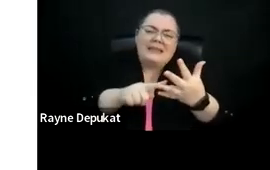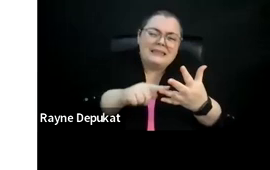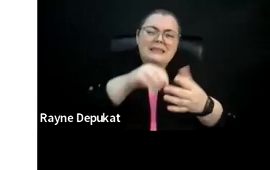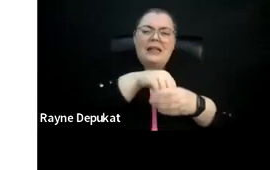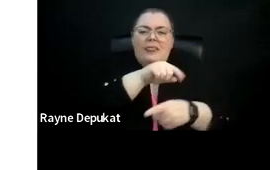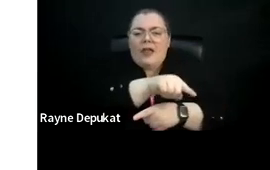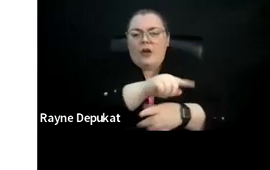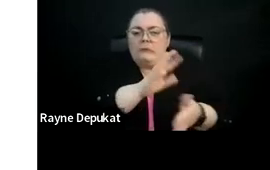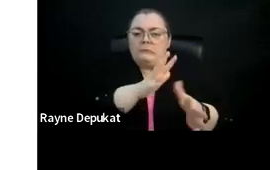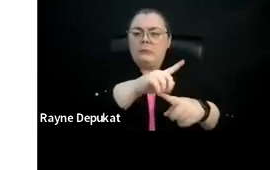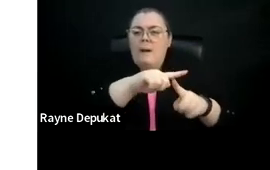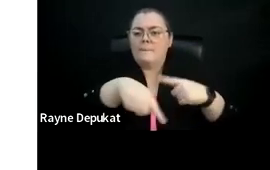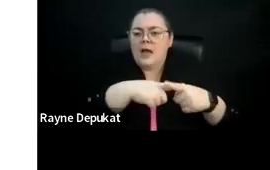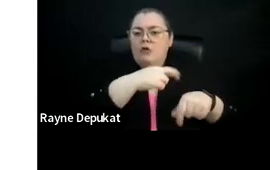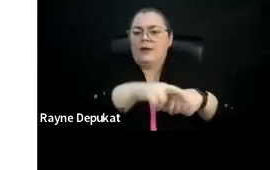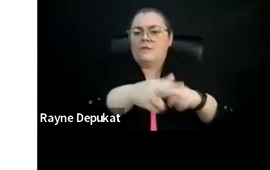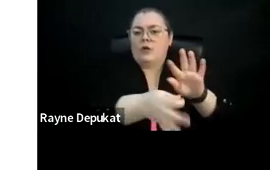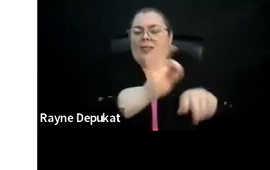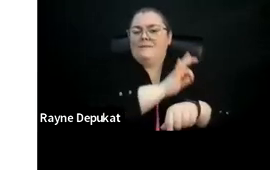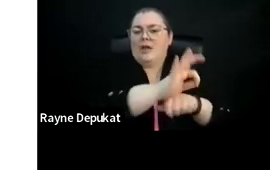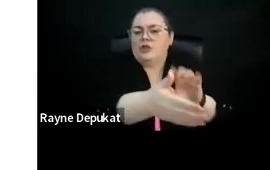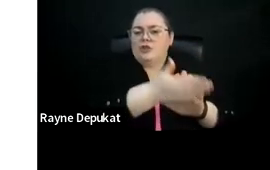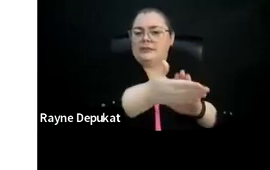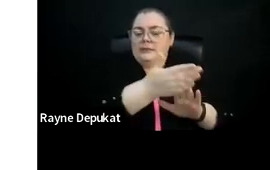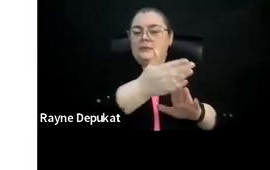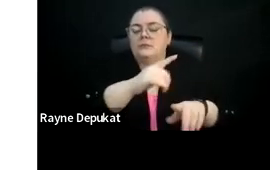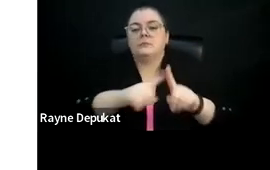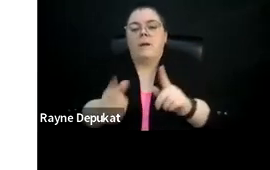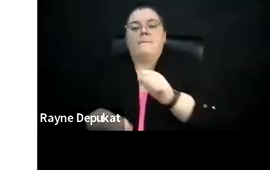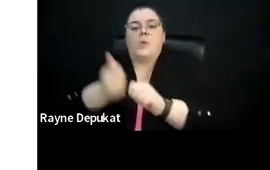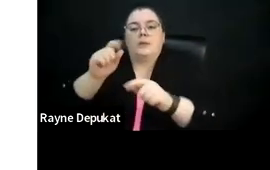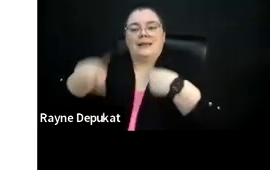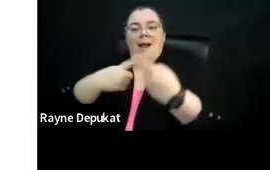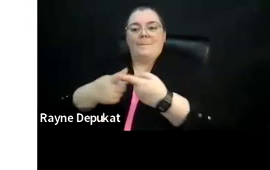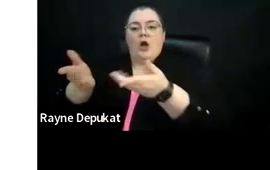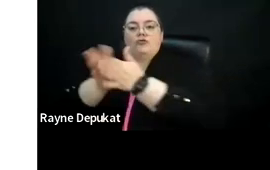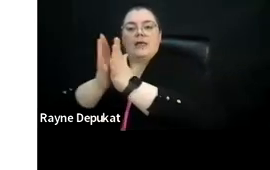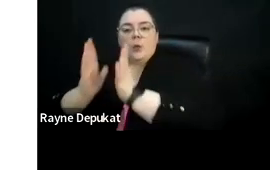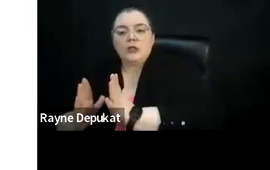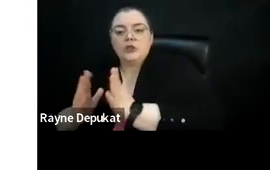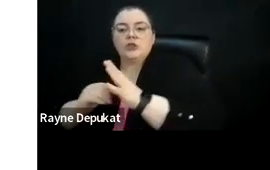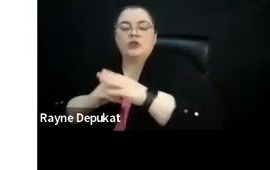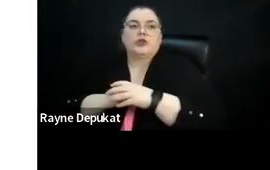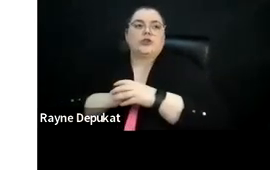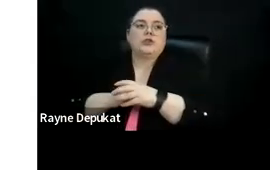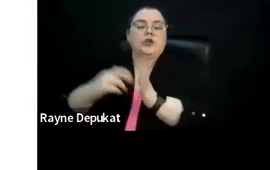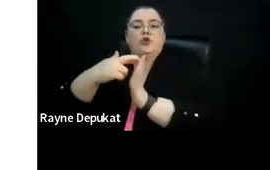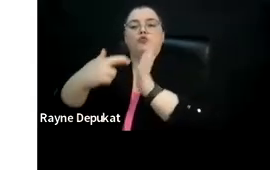things in the policies and procedures about the function of the interpreter referral, but it's more about the